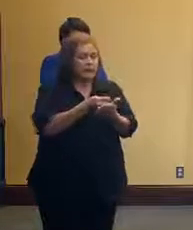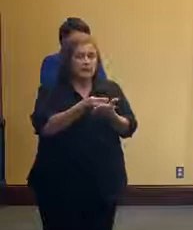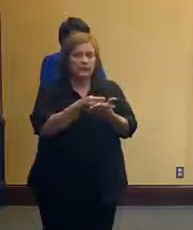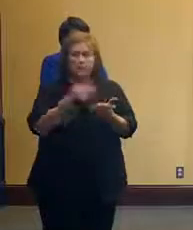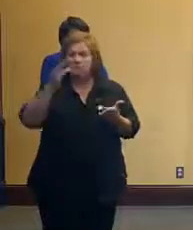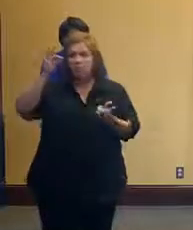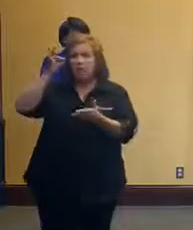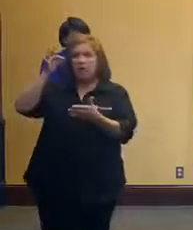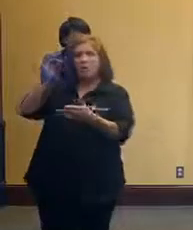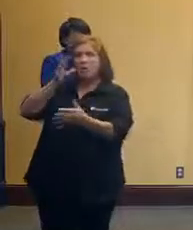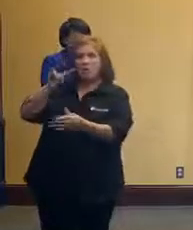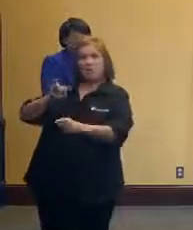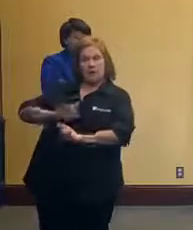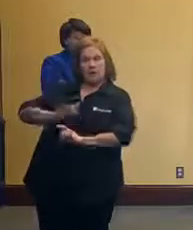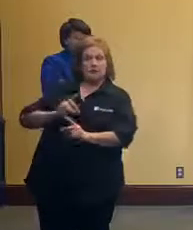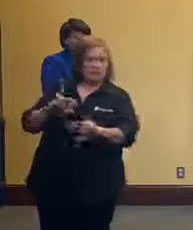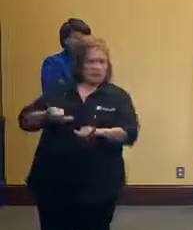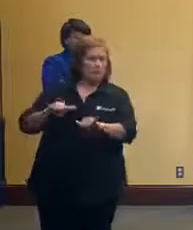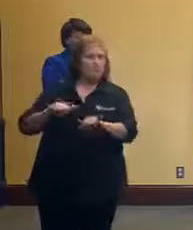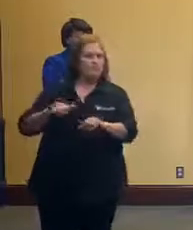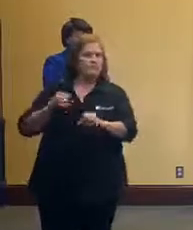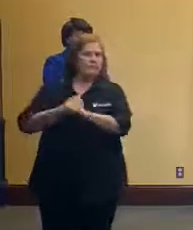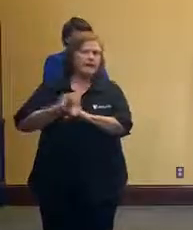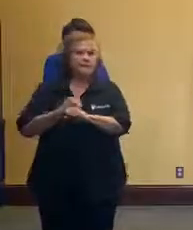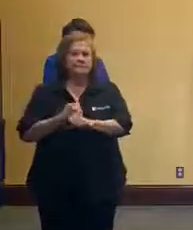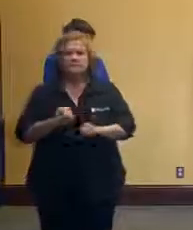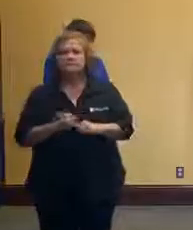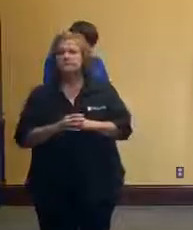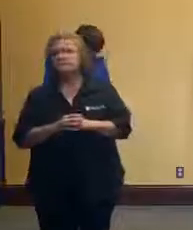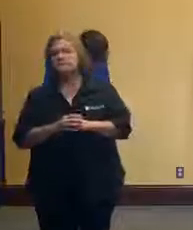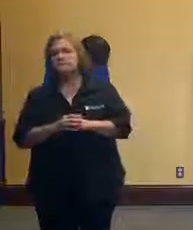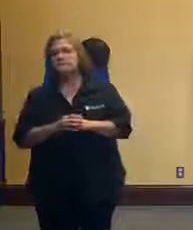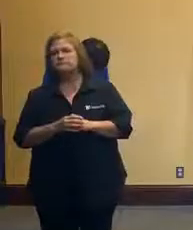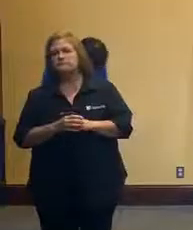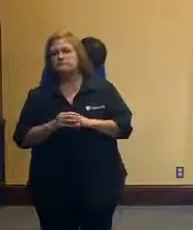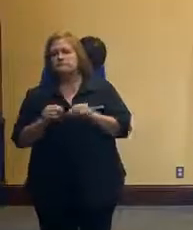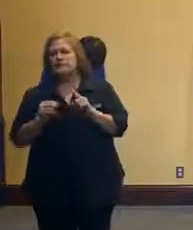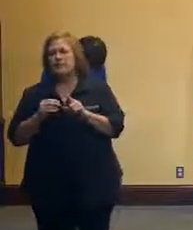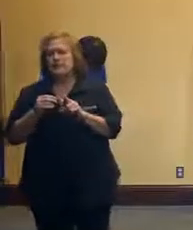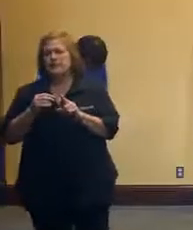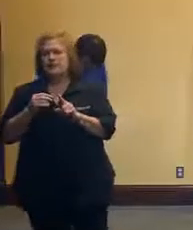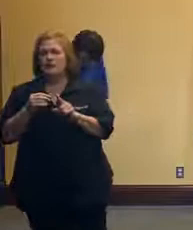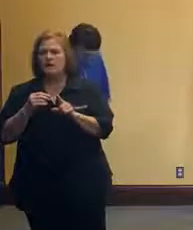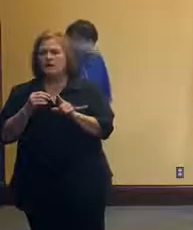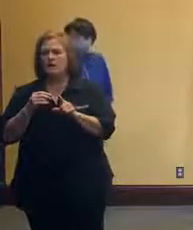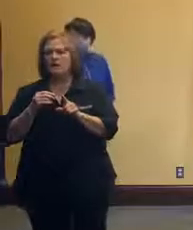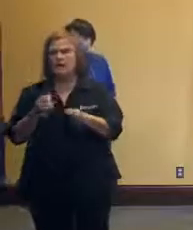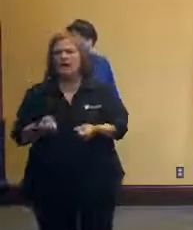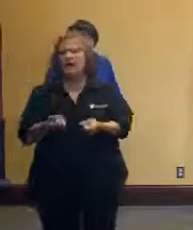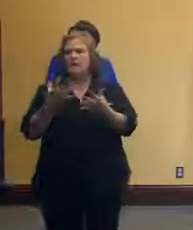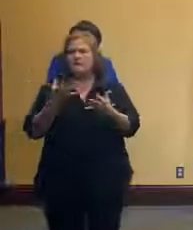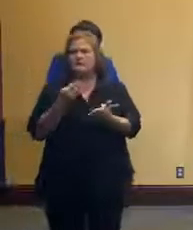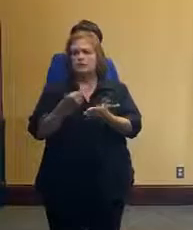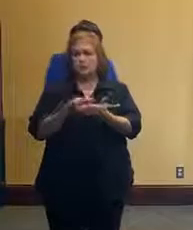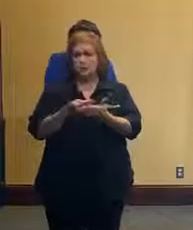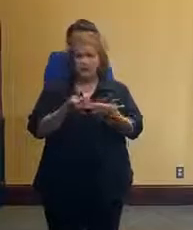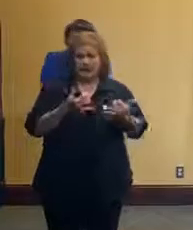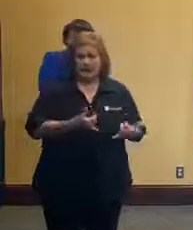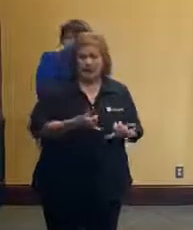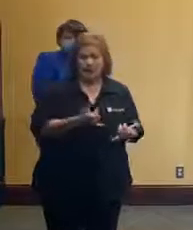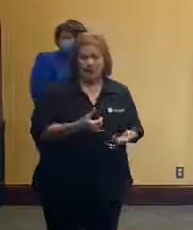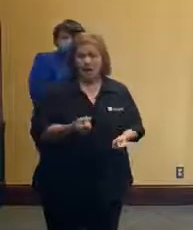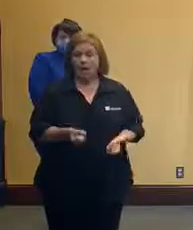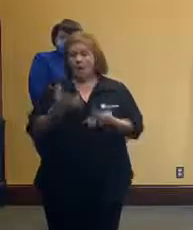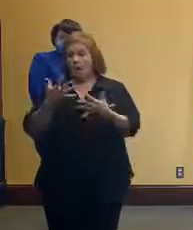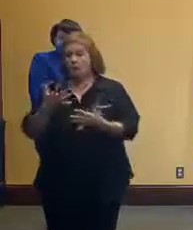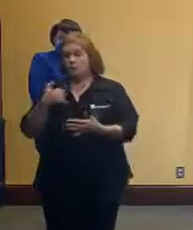we're seeing and will have. So I just have one more question from our reporter. It says, how much is the budget now? How much